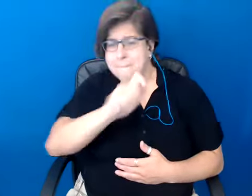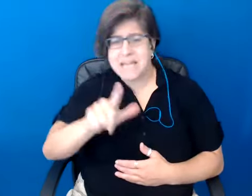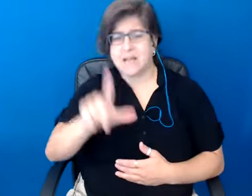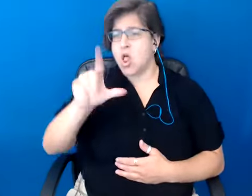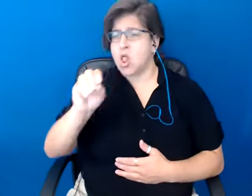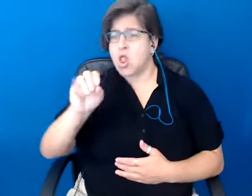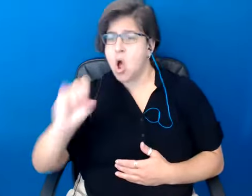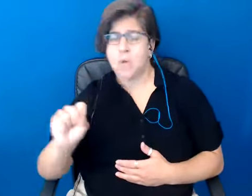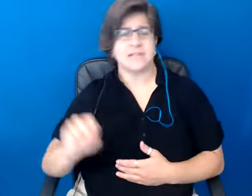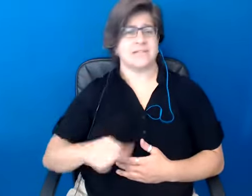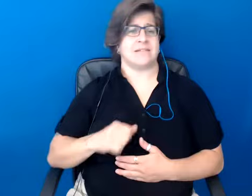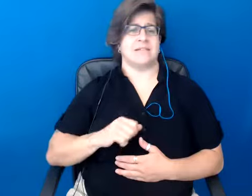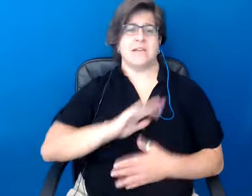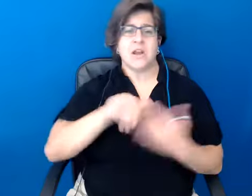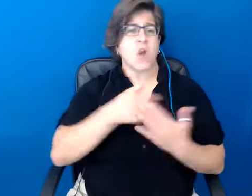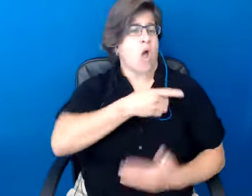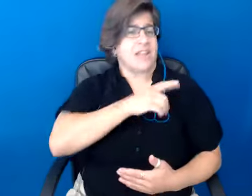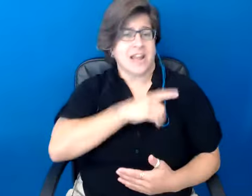know. Certainly not for Bill, Bob,